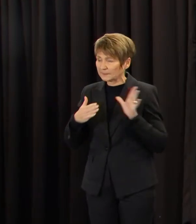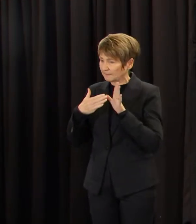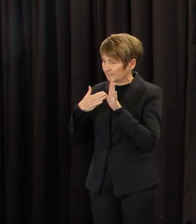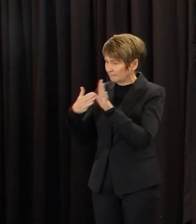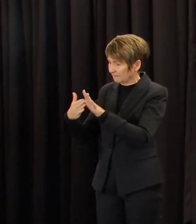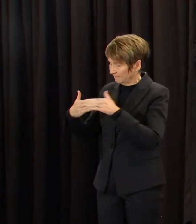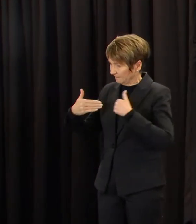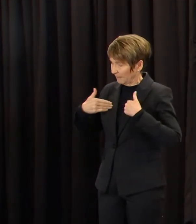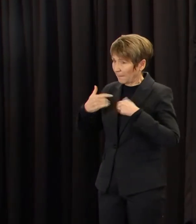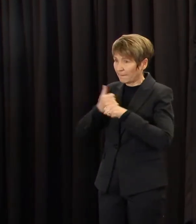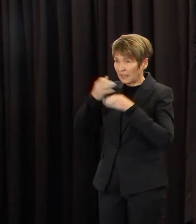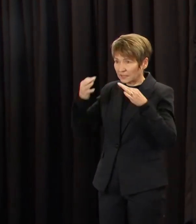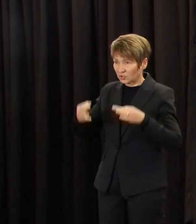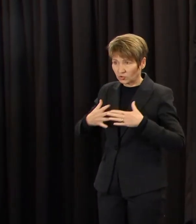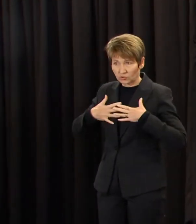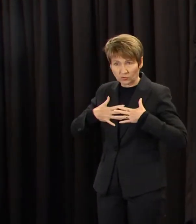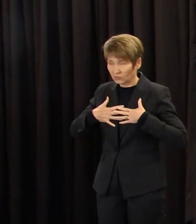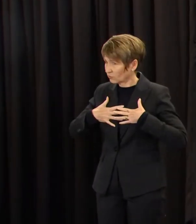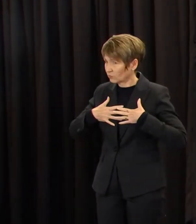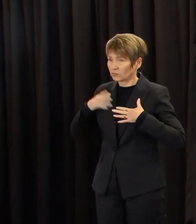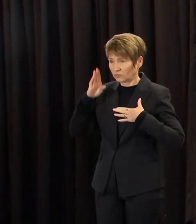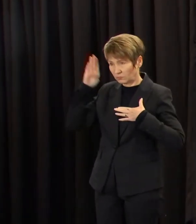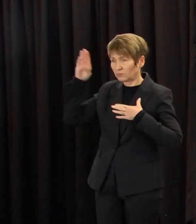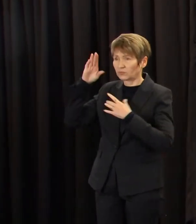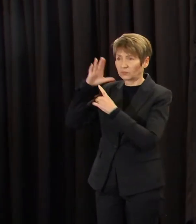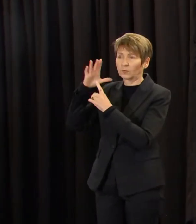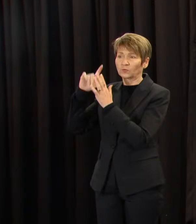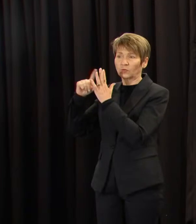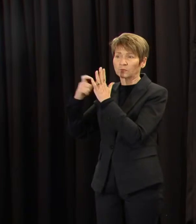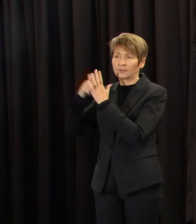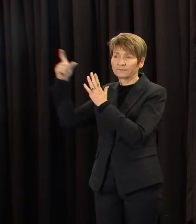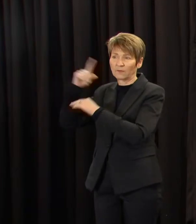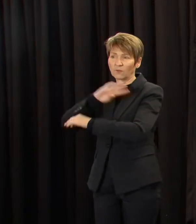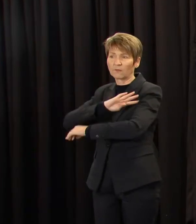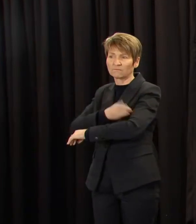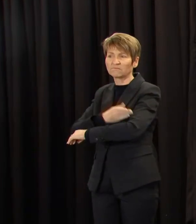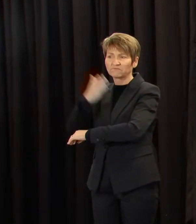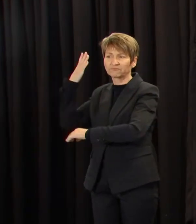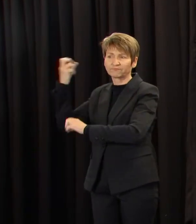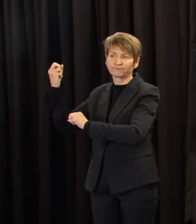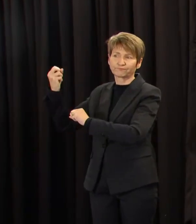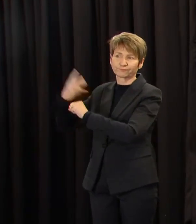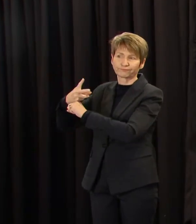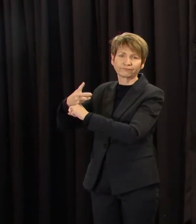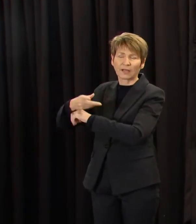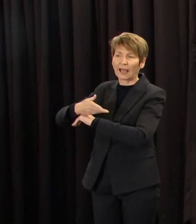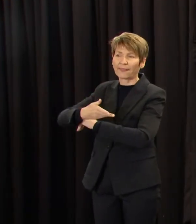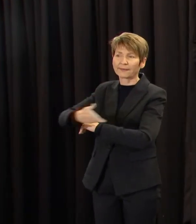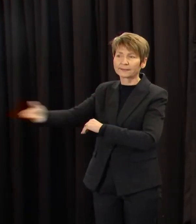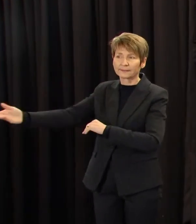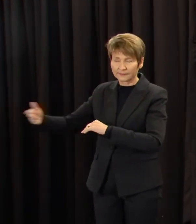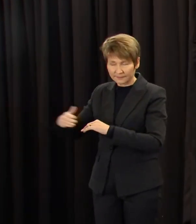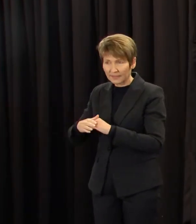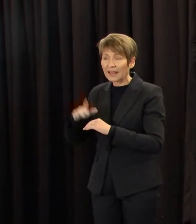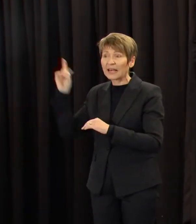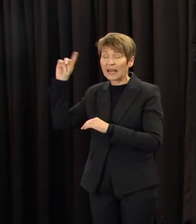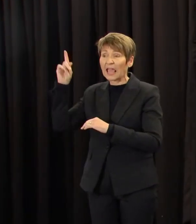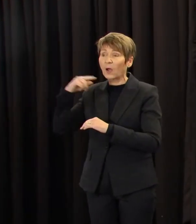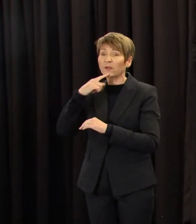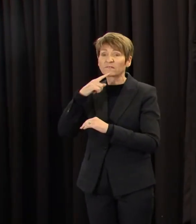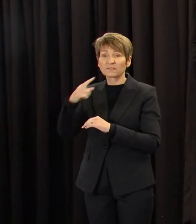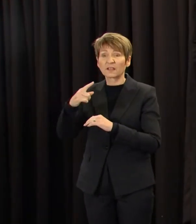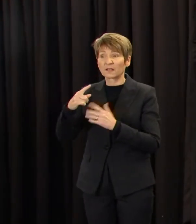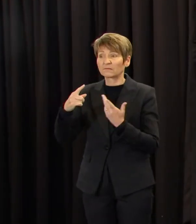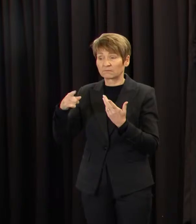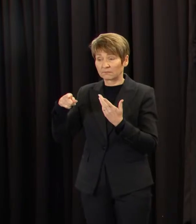of course you wouldn't rule it out, because in fact, as a National Cabinet, we have made decisions to mandate vaccines for aged care workers, for